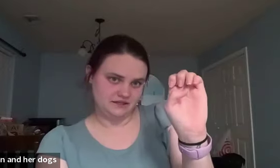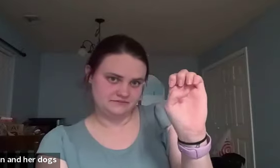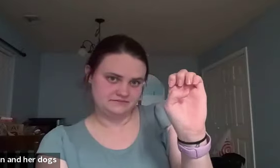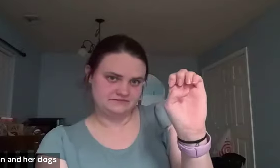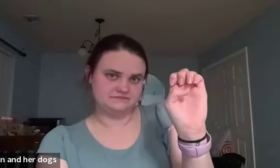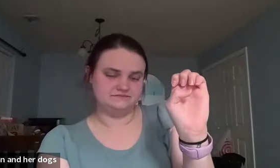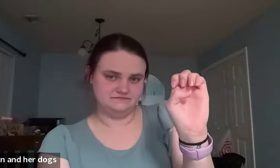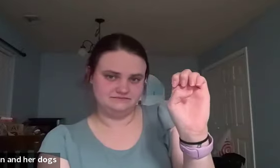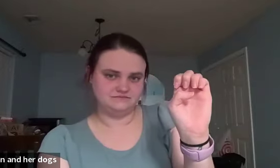J-U-N-E.